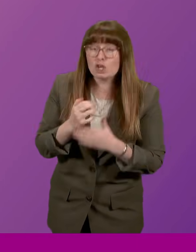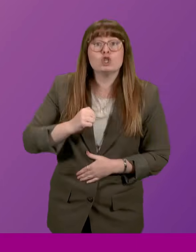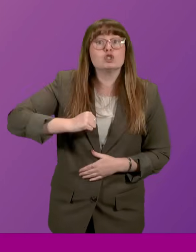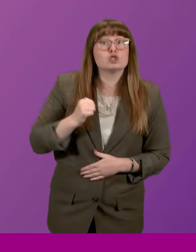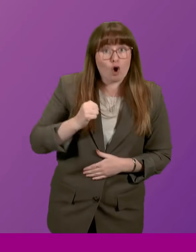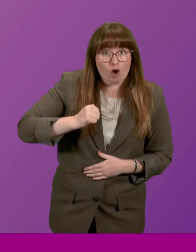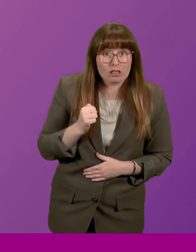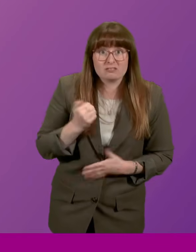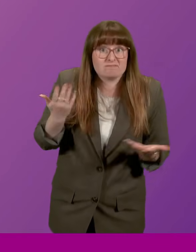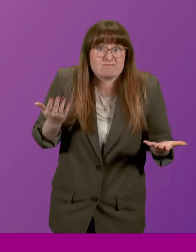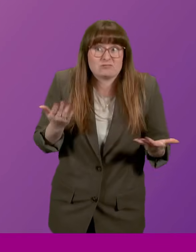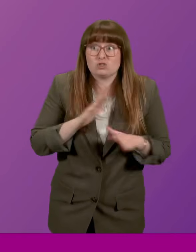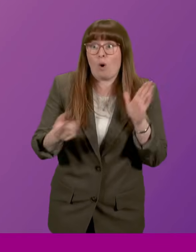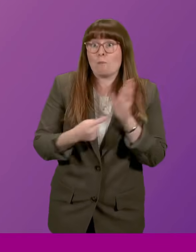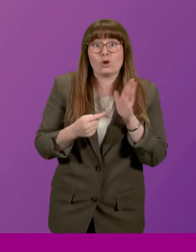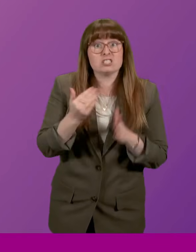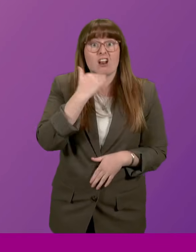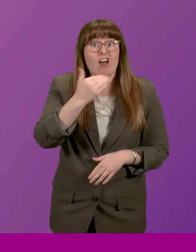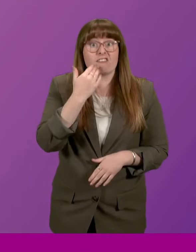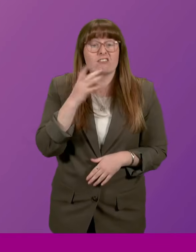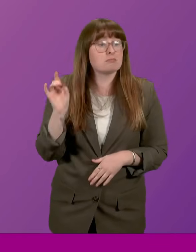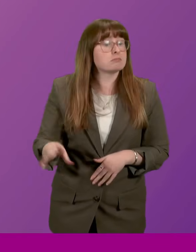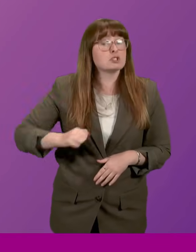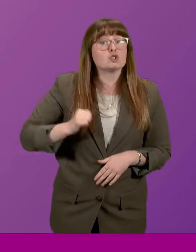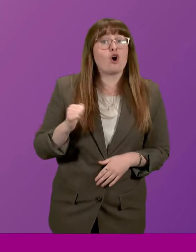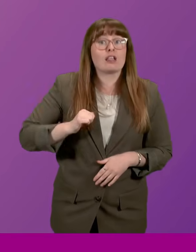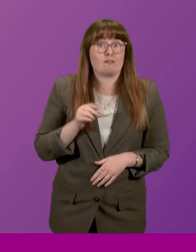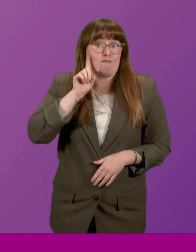Scotland simply does not matter enough to the UK Labour government.